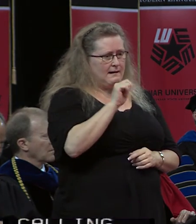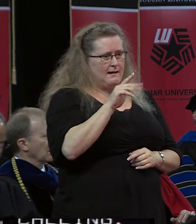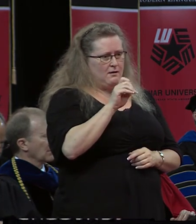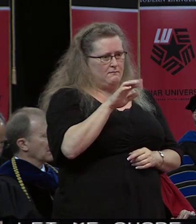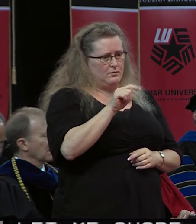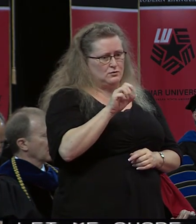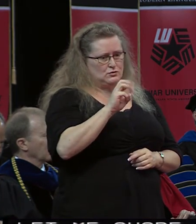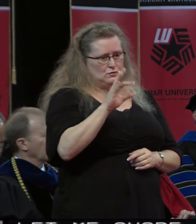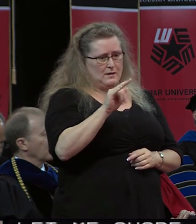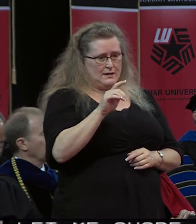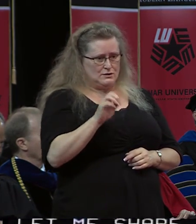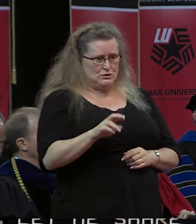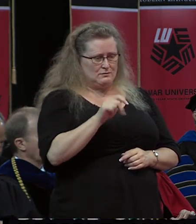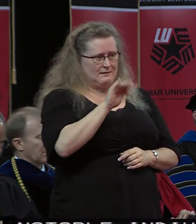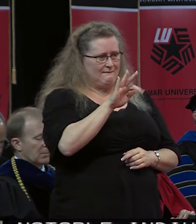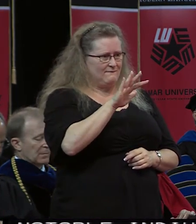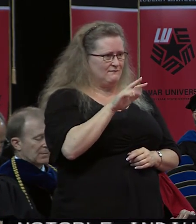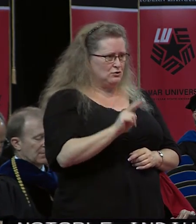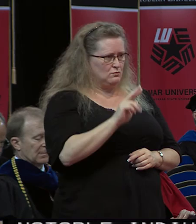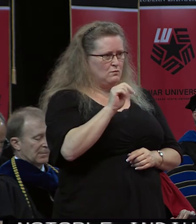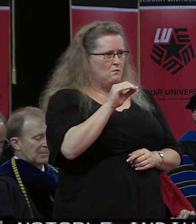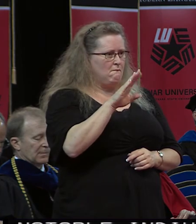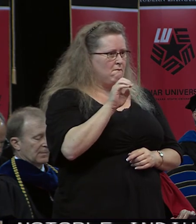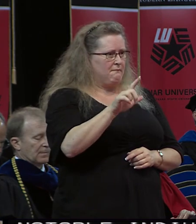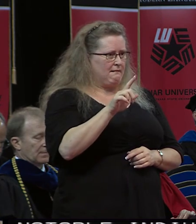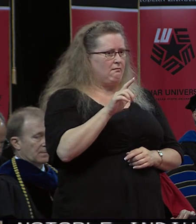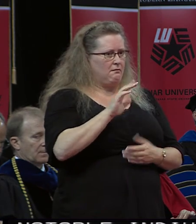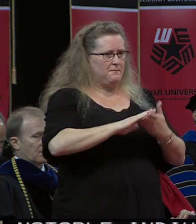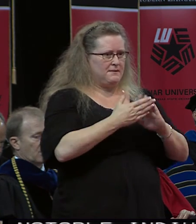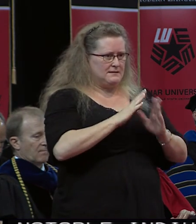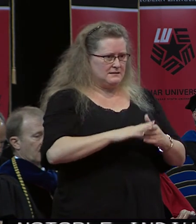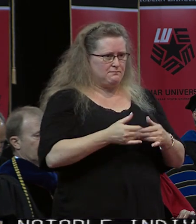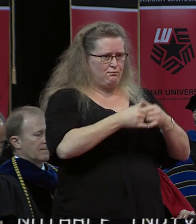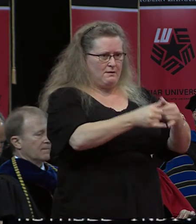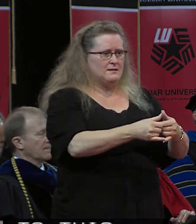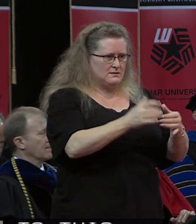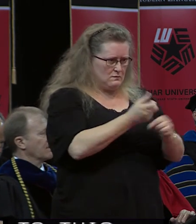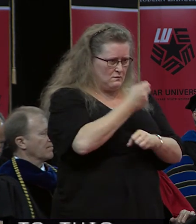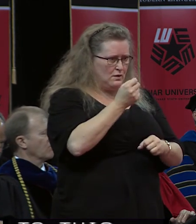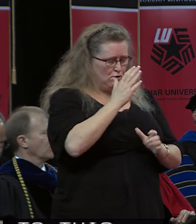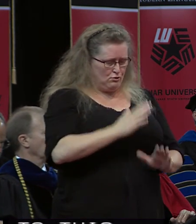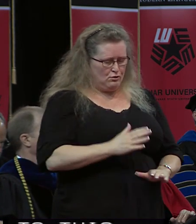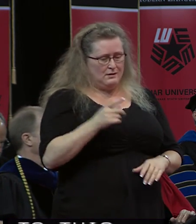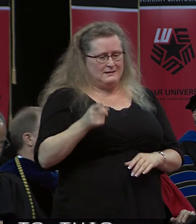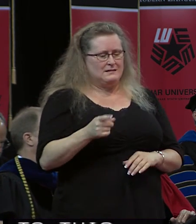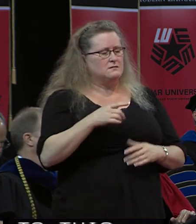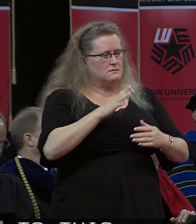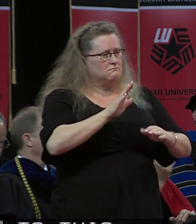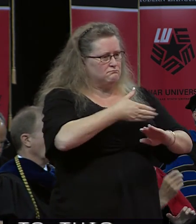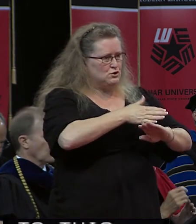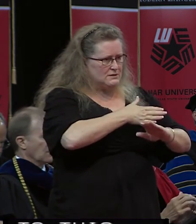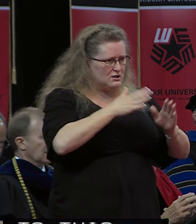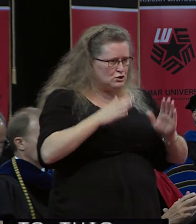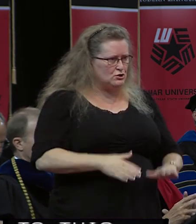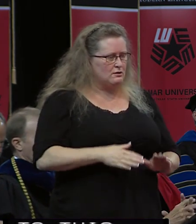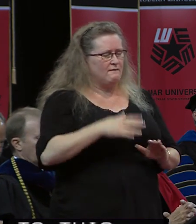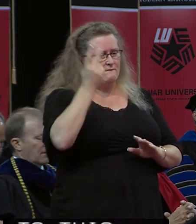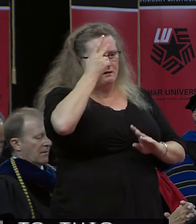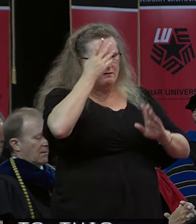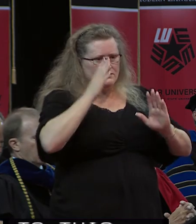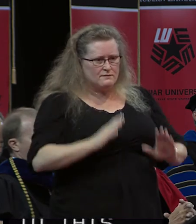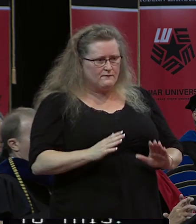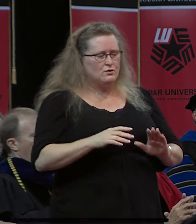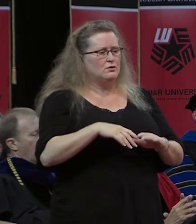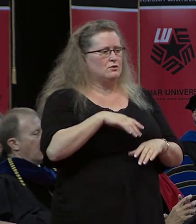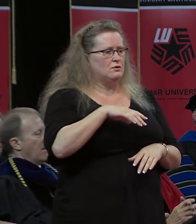the 1952 Nobel Peace Prize winner. He's a very accomplished musician. He's a philosopher, a physician,